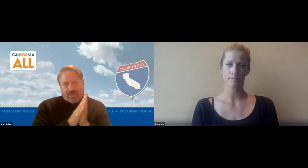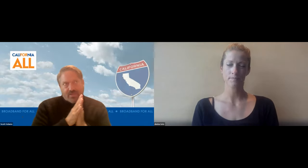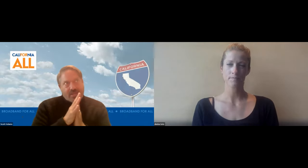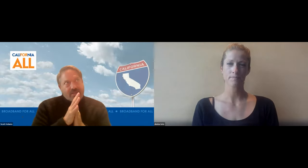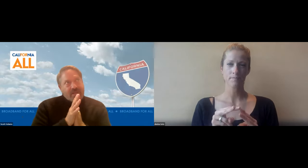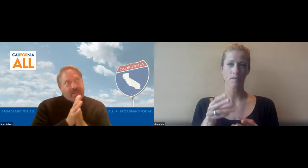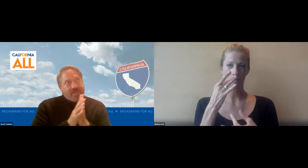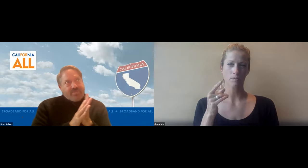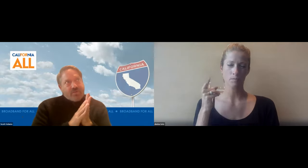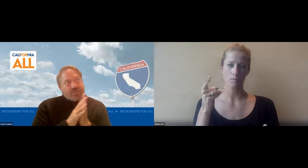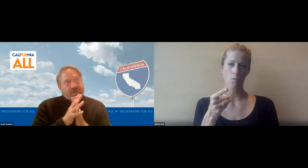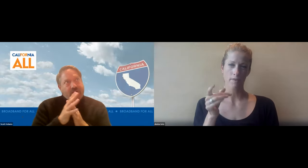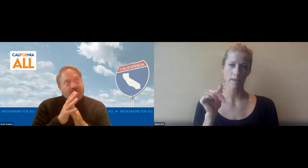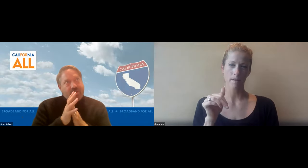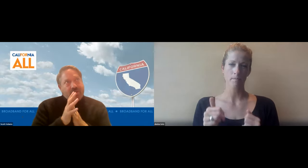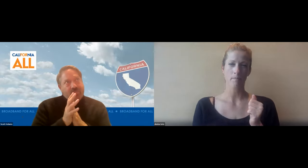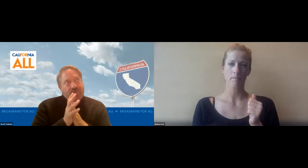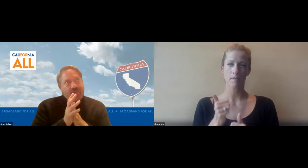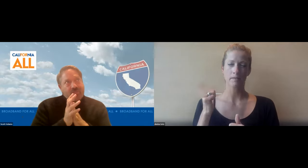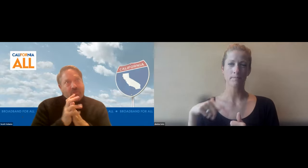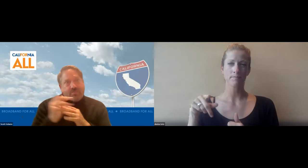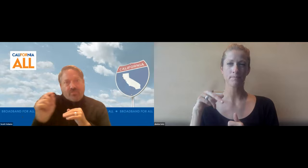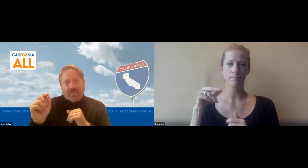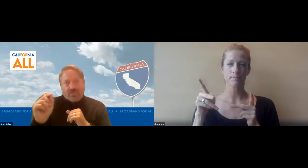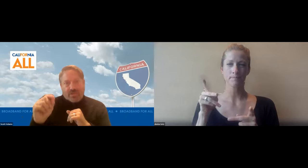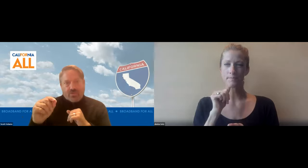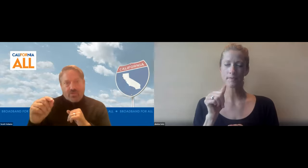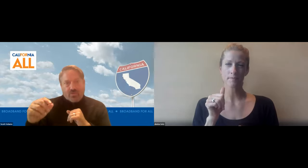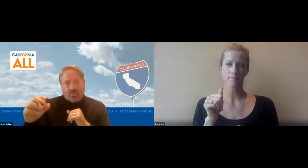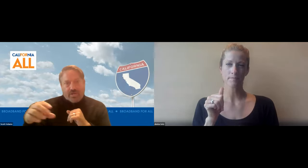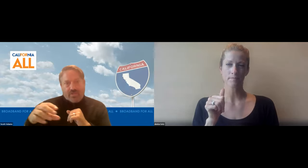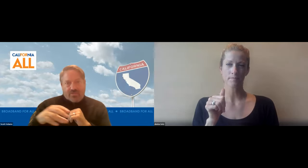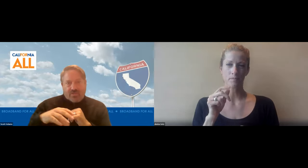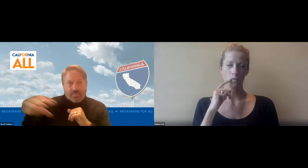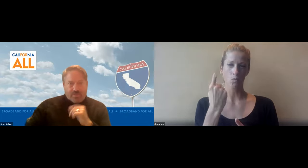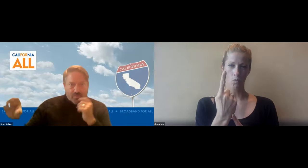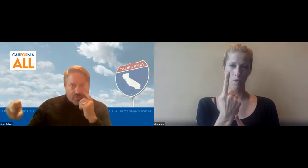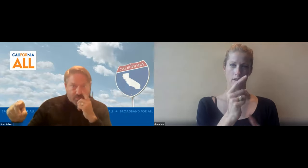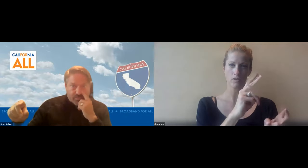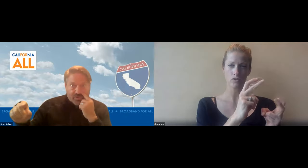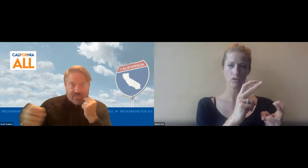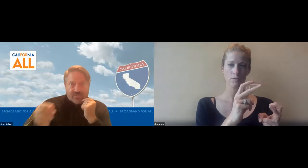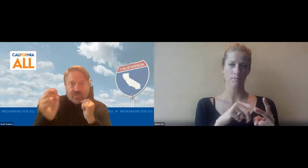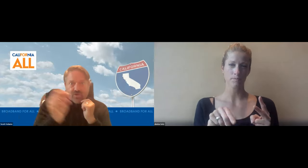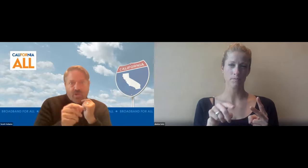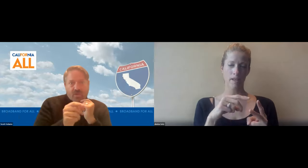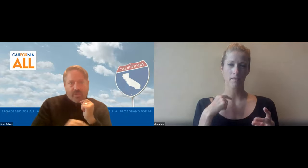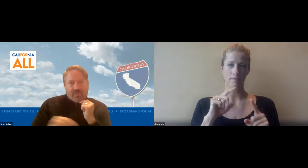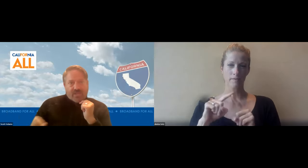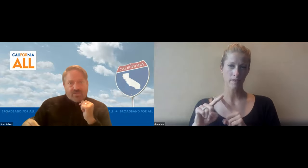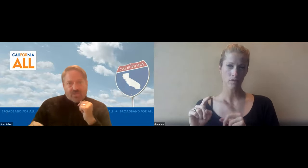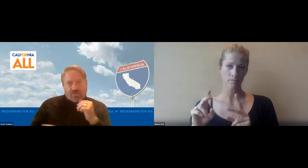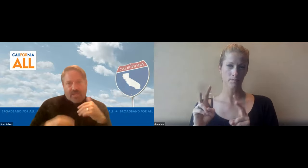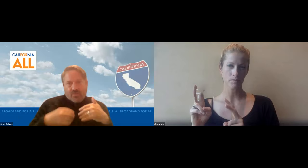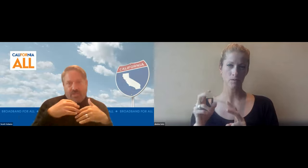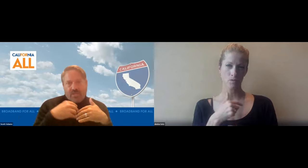point that many folks are not sort of single issue organizations, but you're multiple service and you're